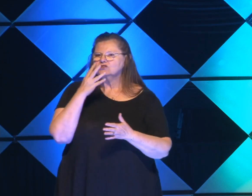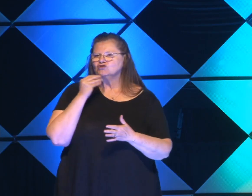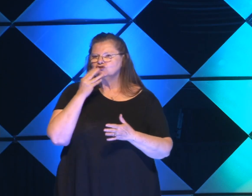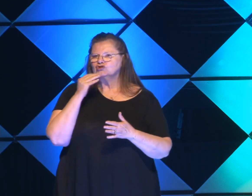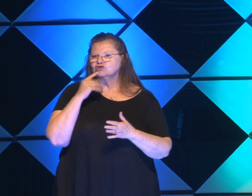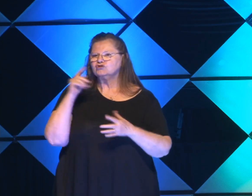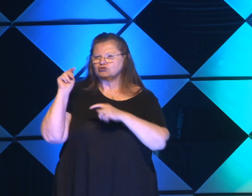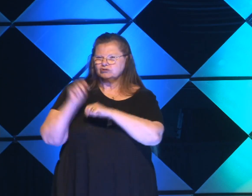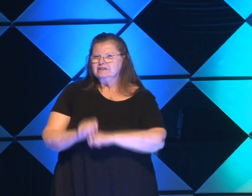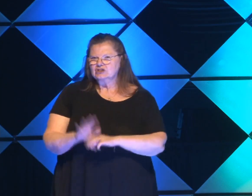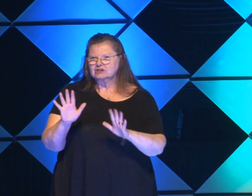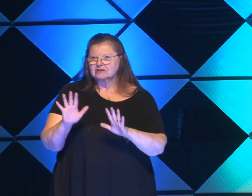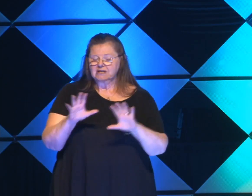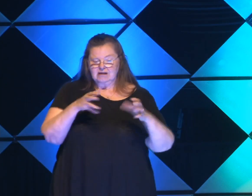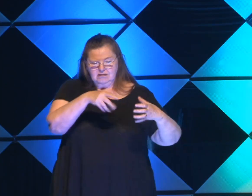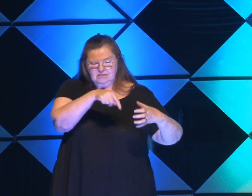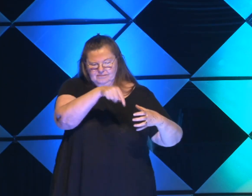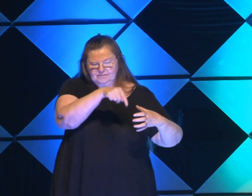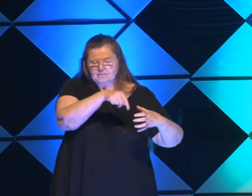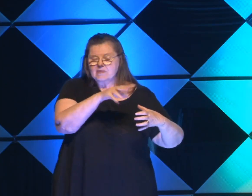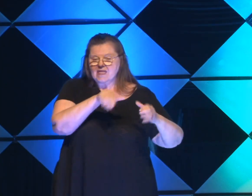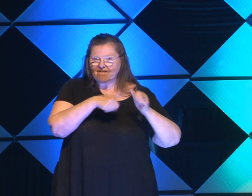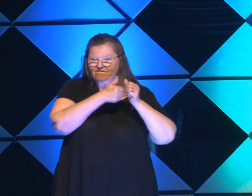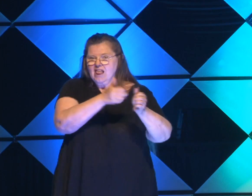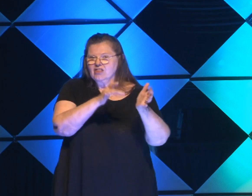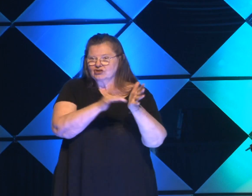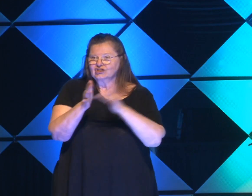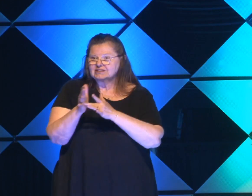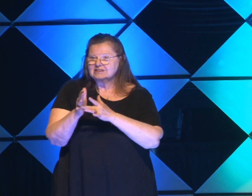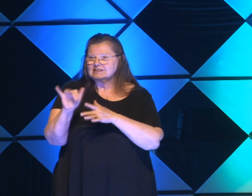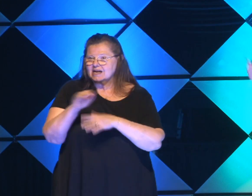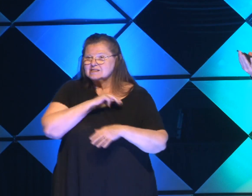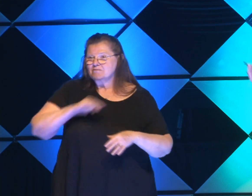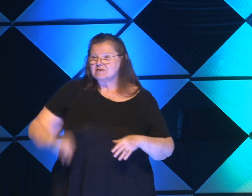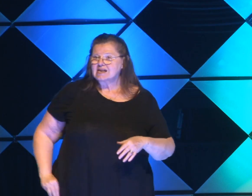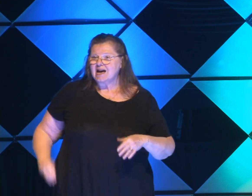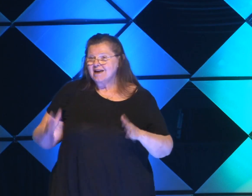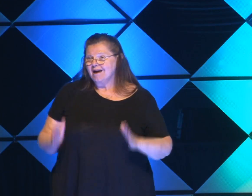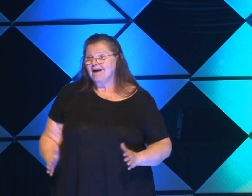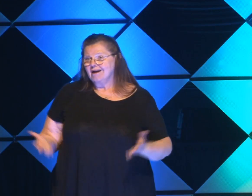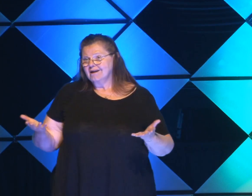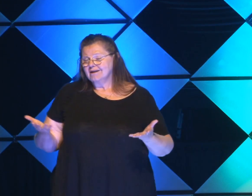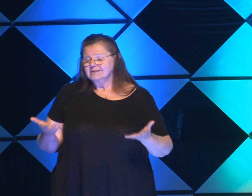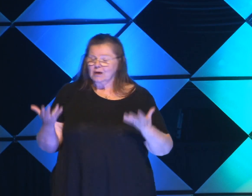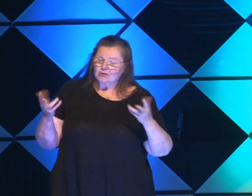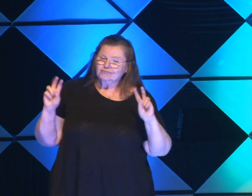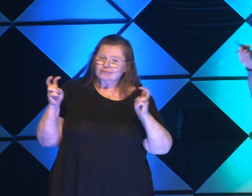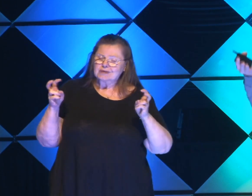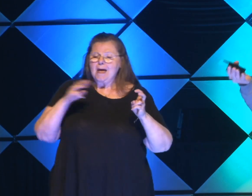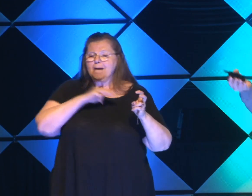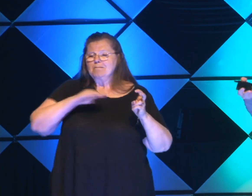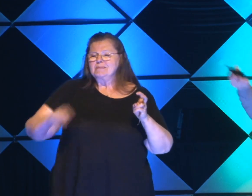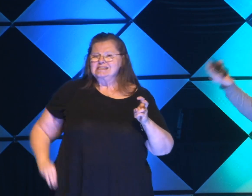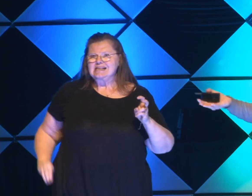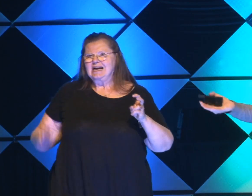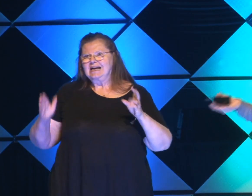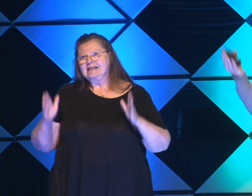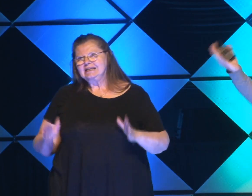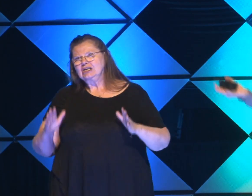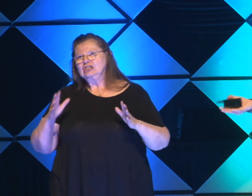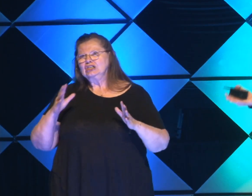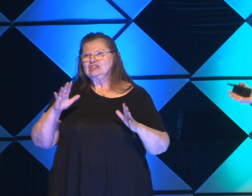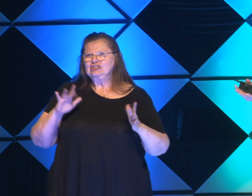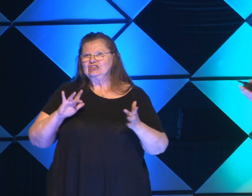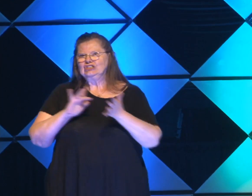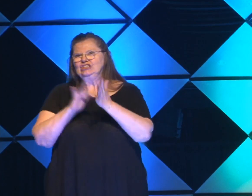a portion of Judaism that followed Jesus as the Messiah. They were kind of Messiah, Jesus-y Jews. That